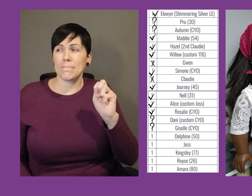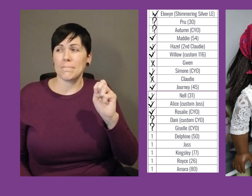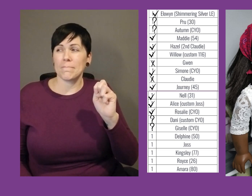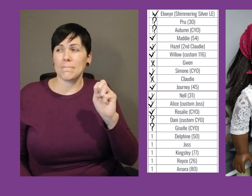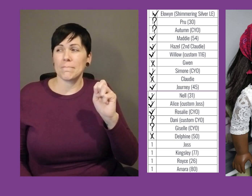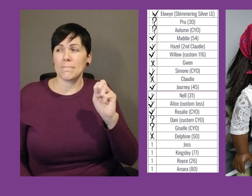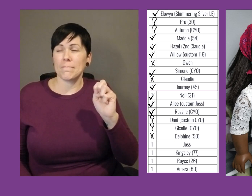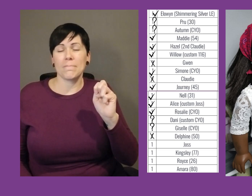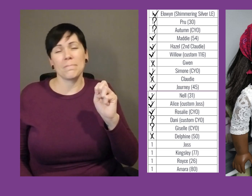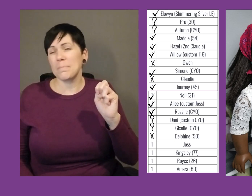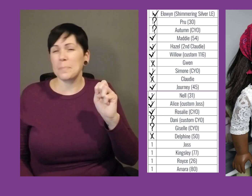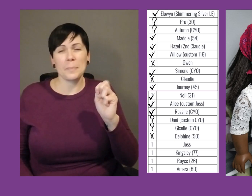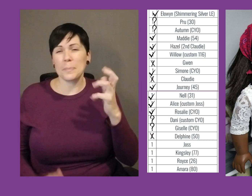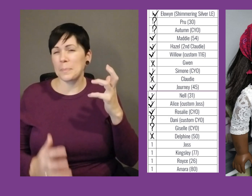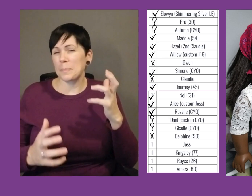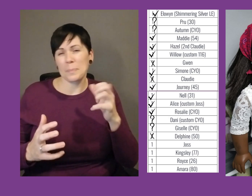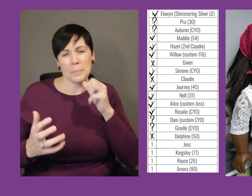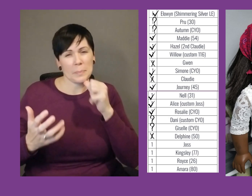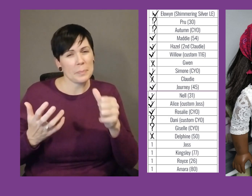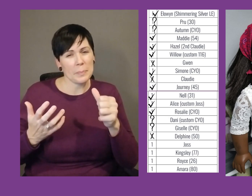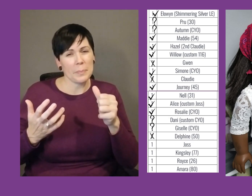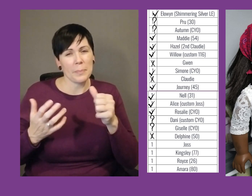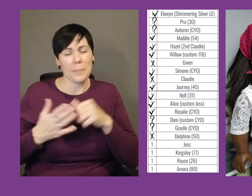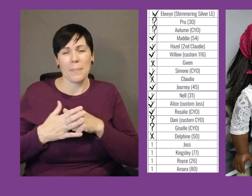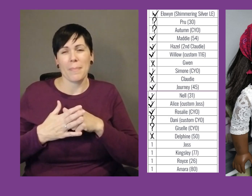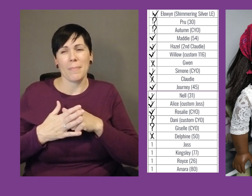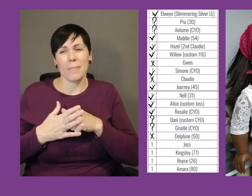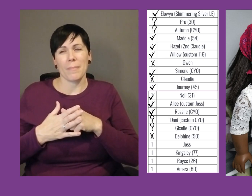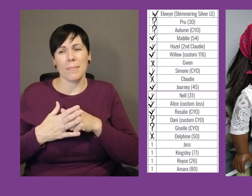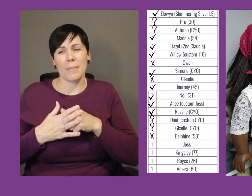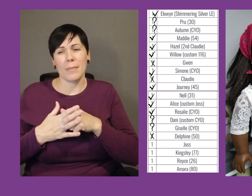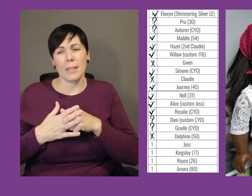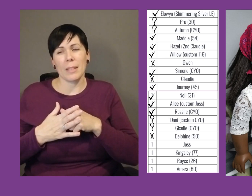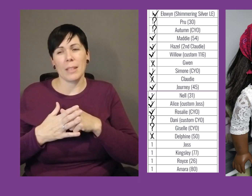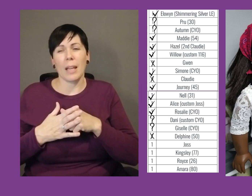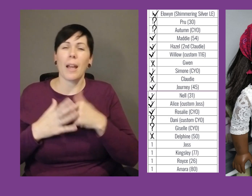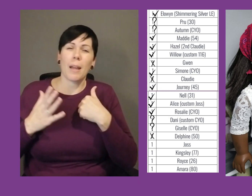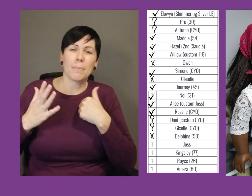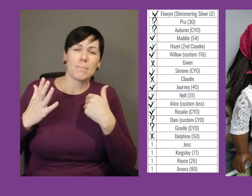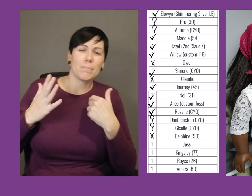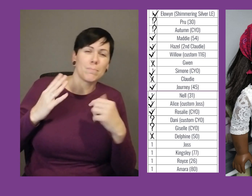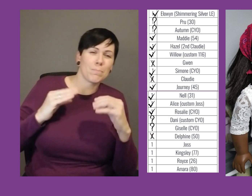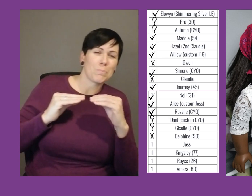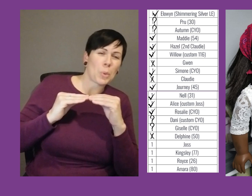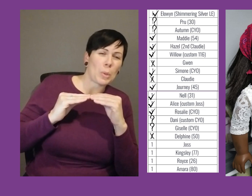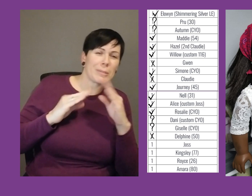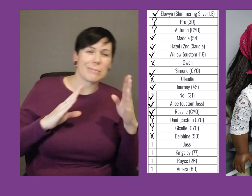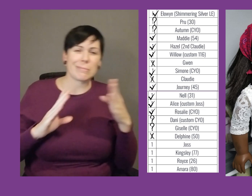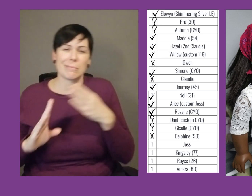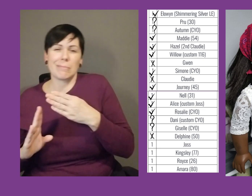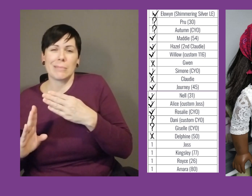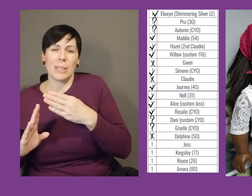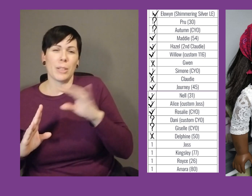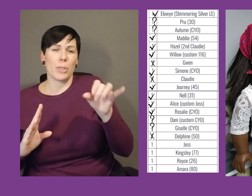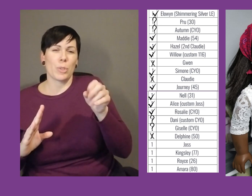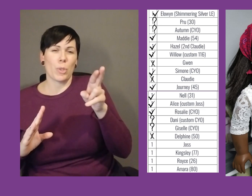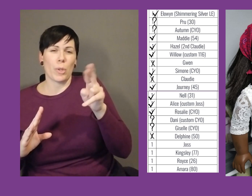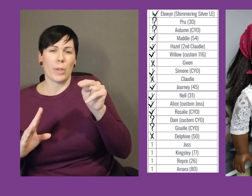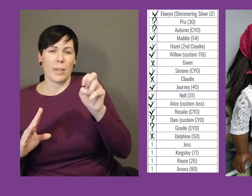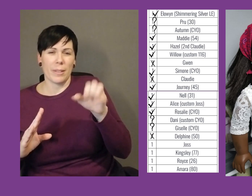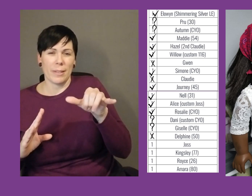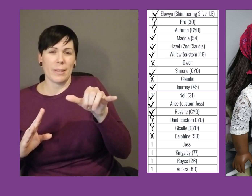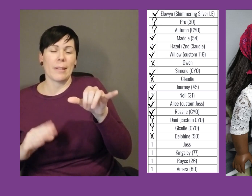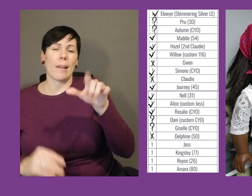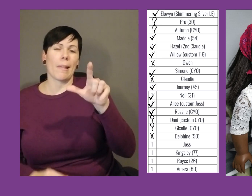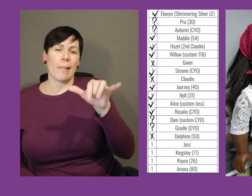probably not, just because I'm more attached to Journey and Lyric, our 45s, than I am to